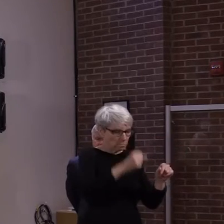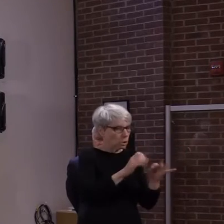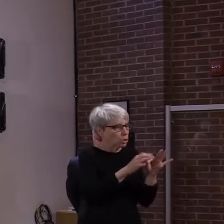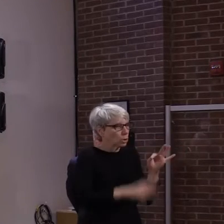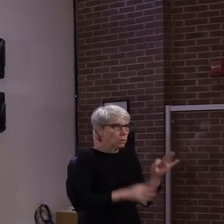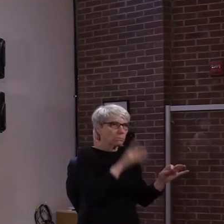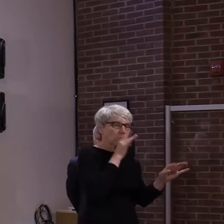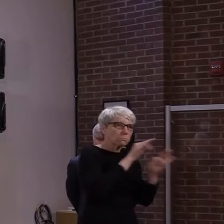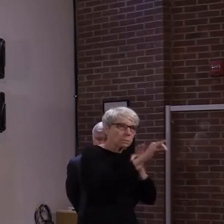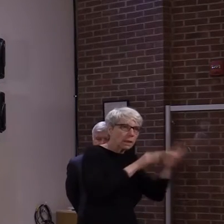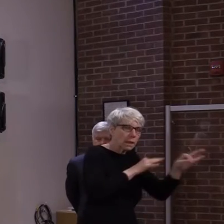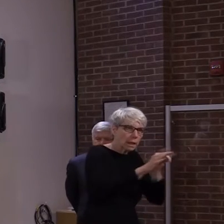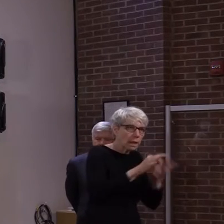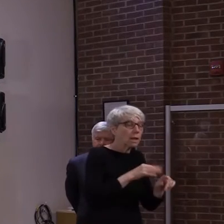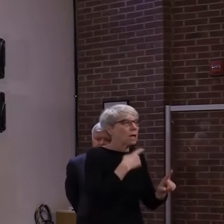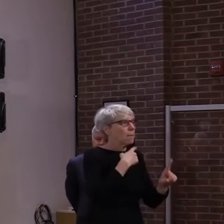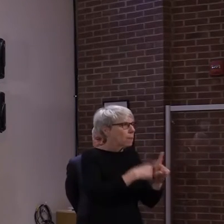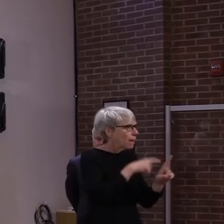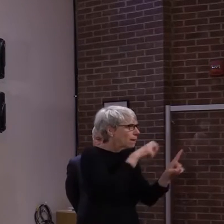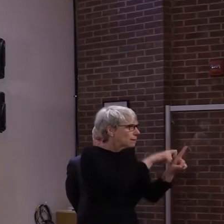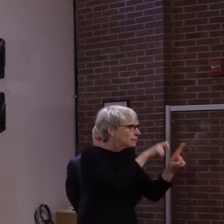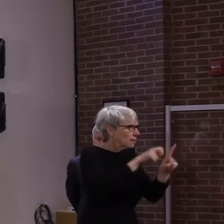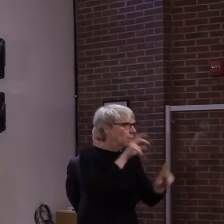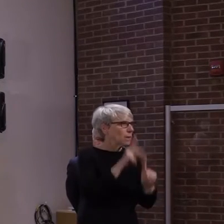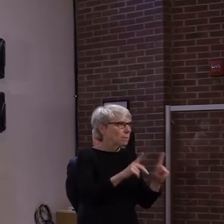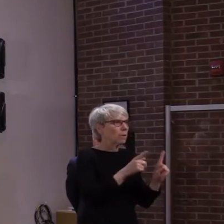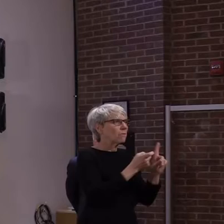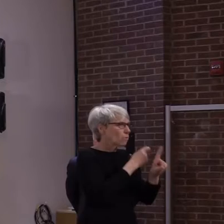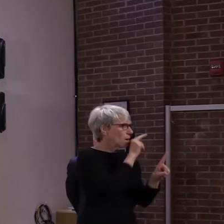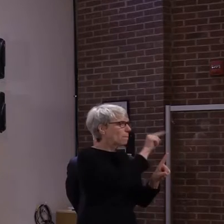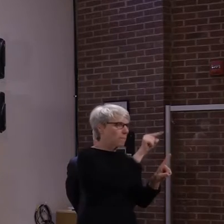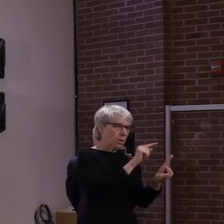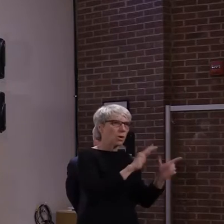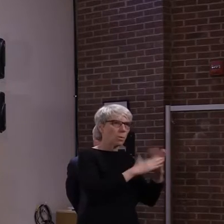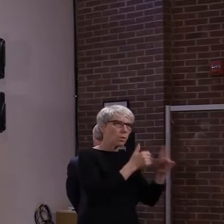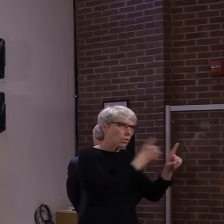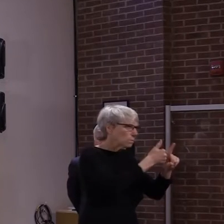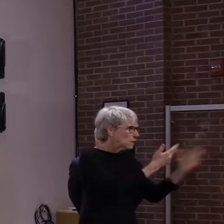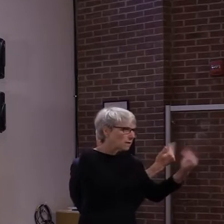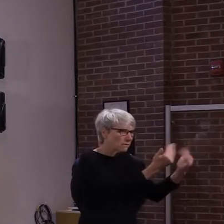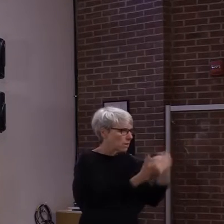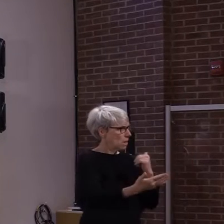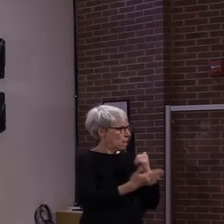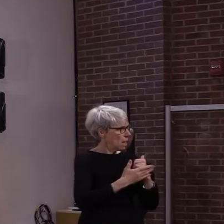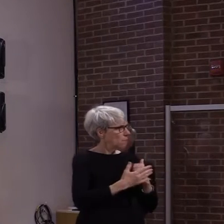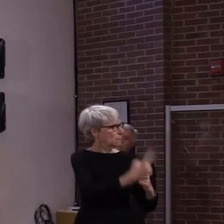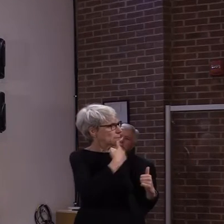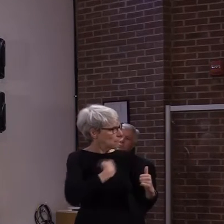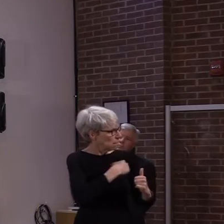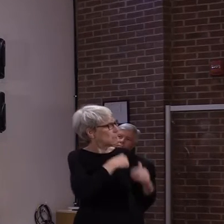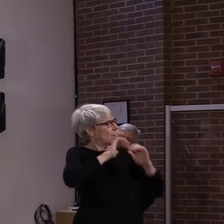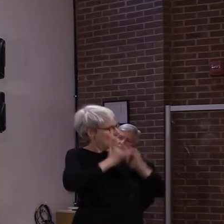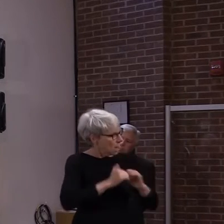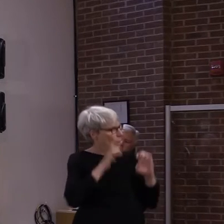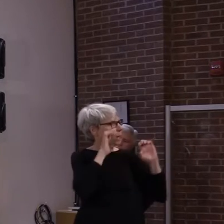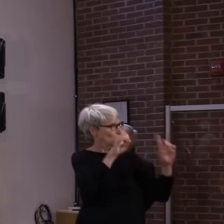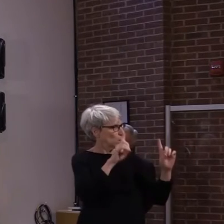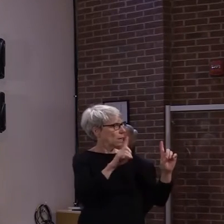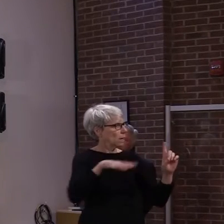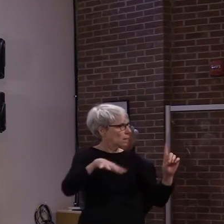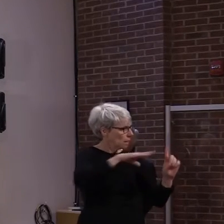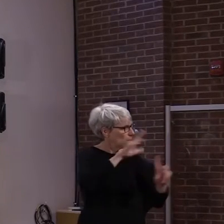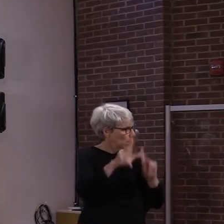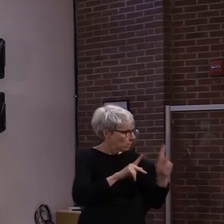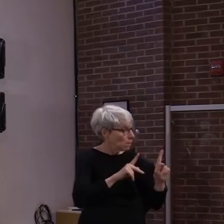want to team with us and partner with us to be able to better provide the vaccine, and the establishment of neighborhood